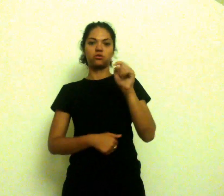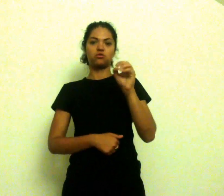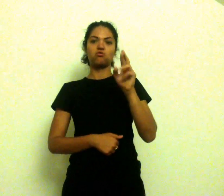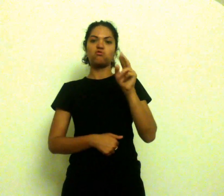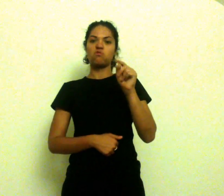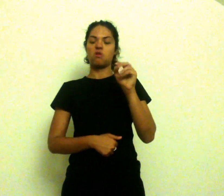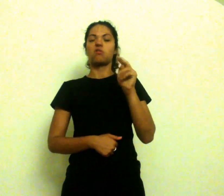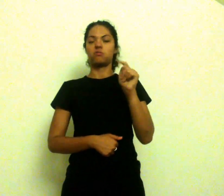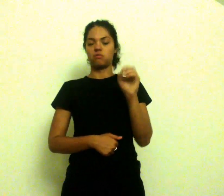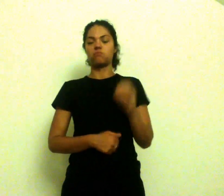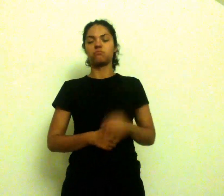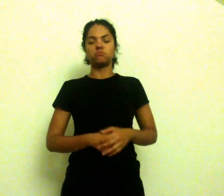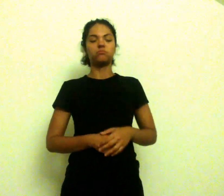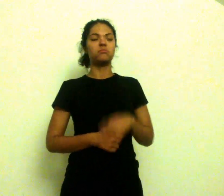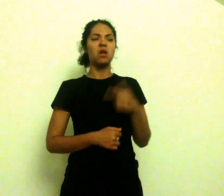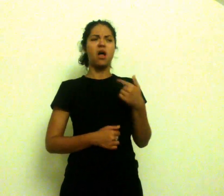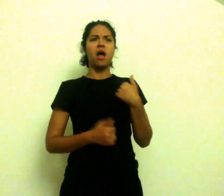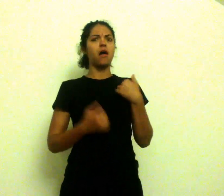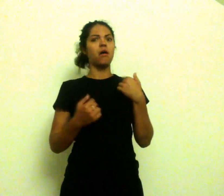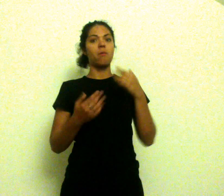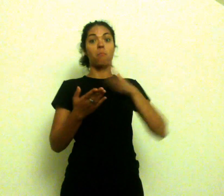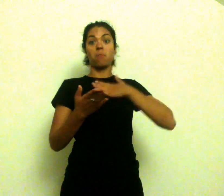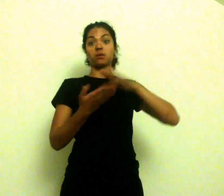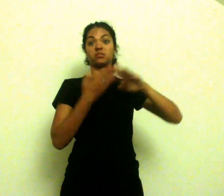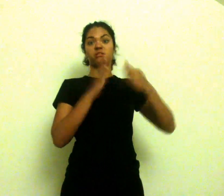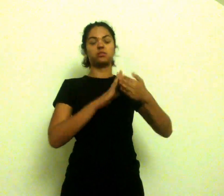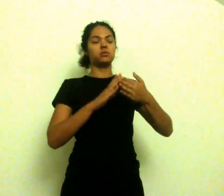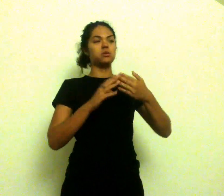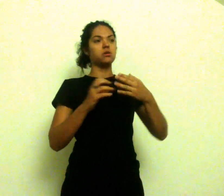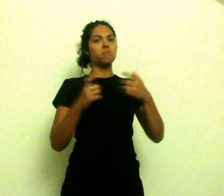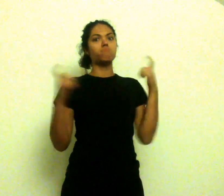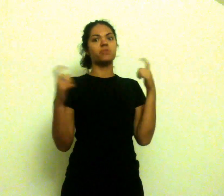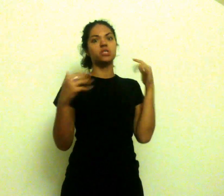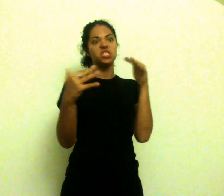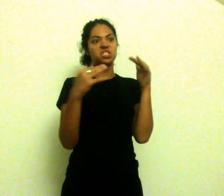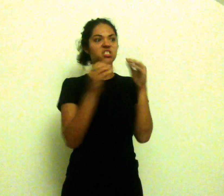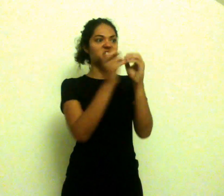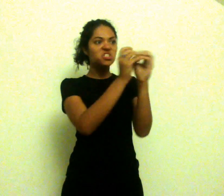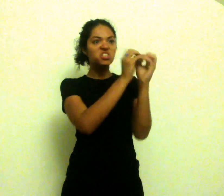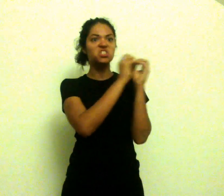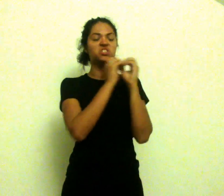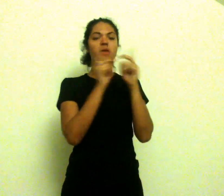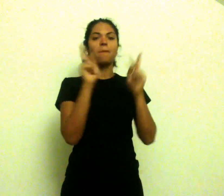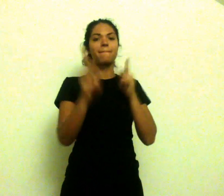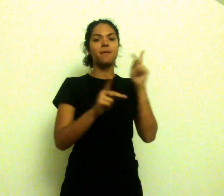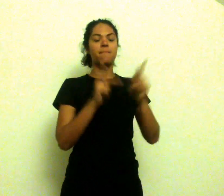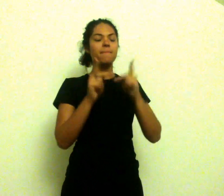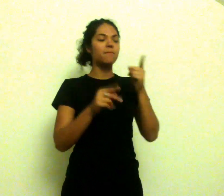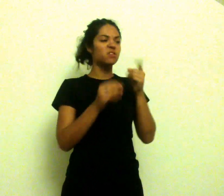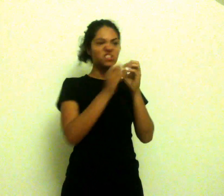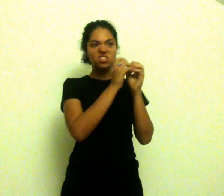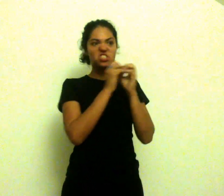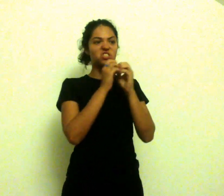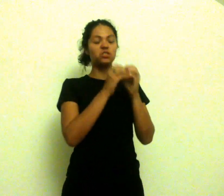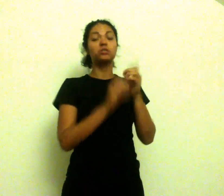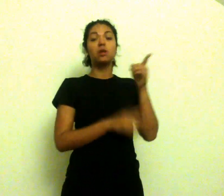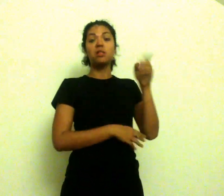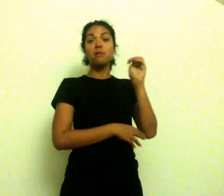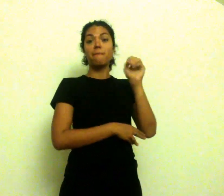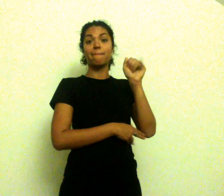morally divisive issue being debated in the city. And one of the mayoralty candidates debunked the notion of absolutes and